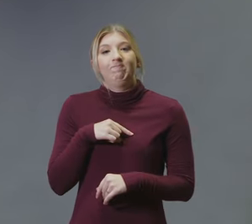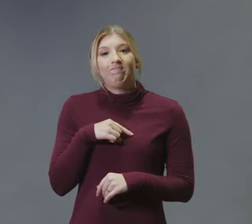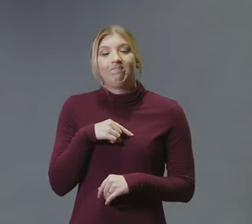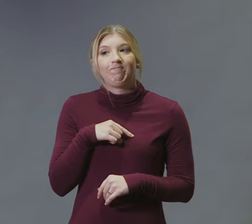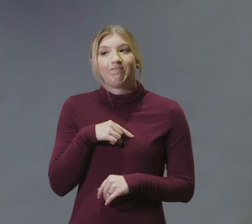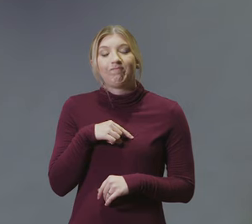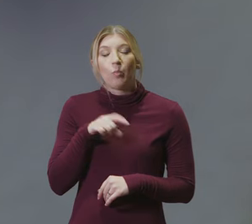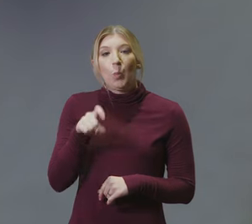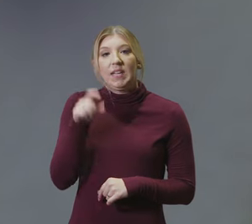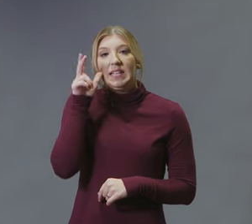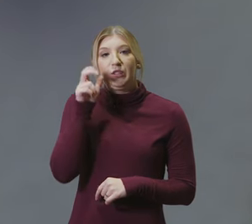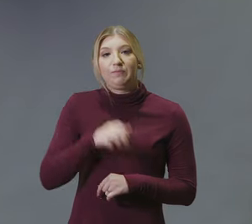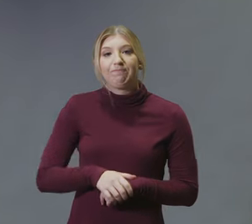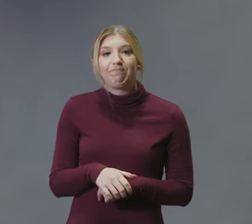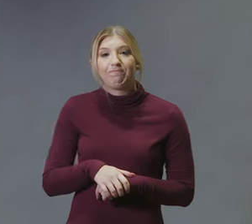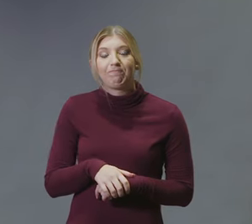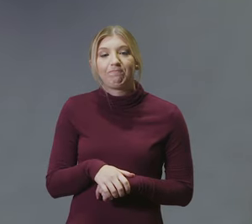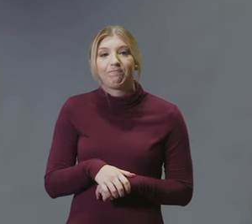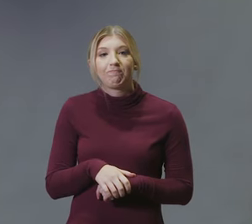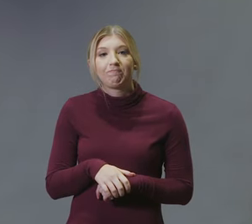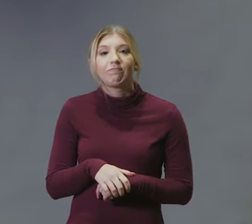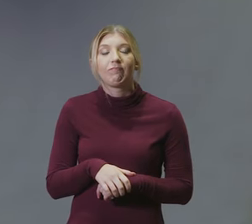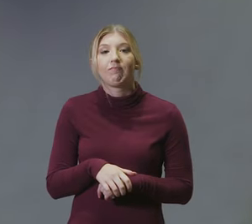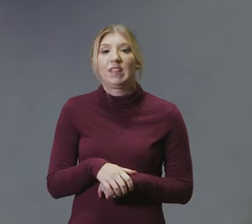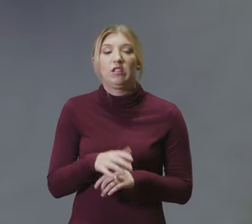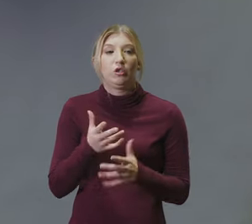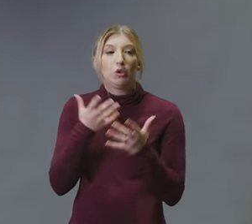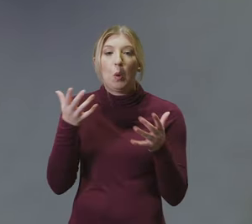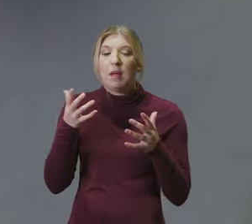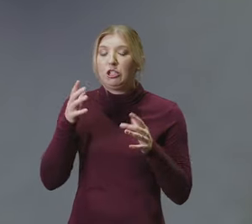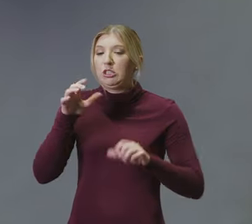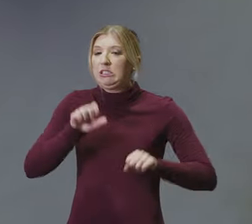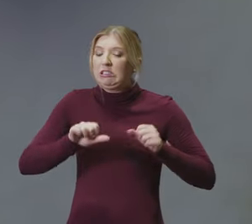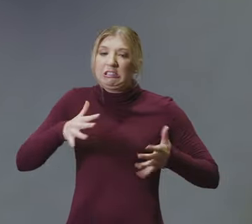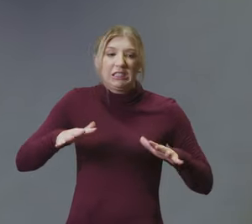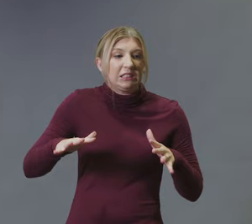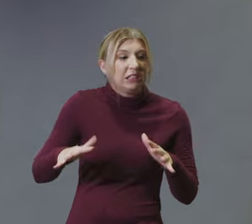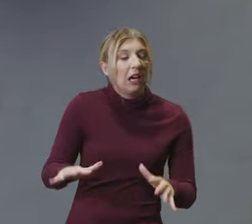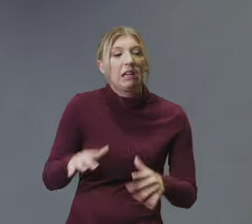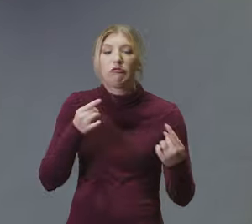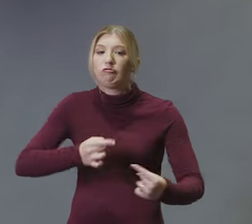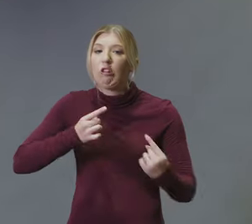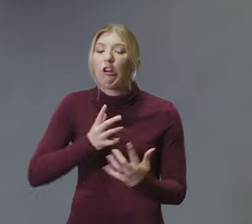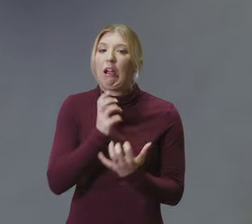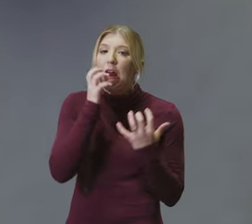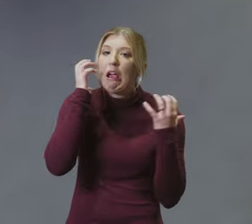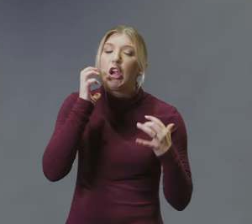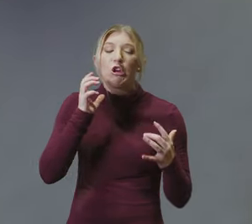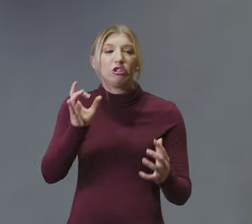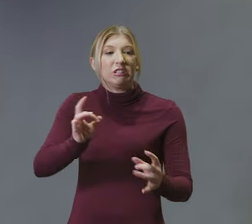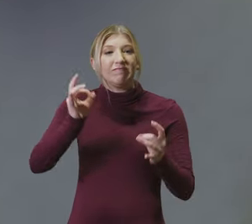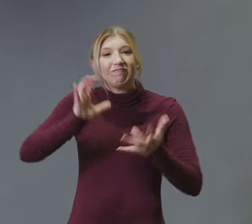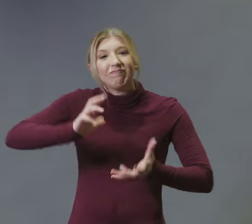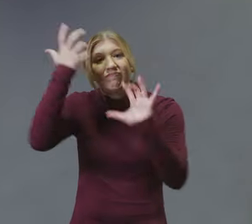we really need to hear. There's so much unrest, there's so much anxiety, there's so much anger and